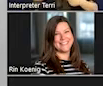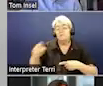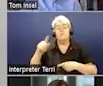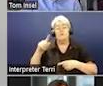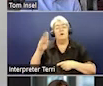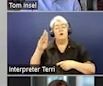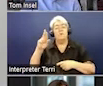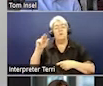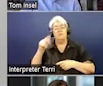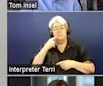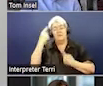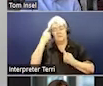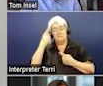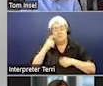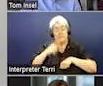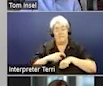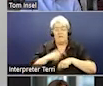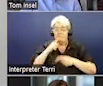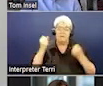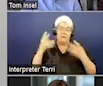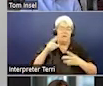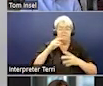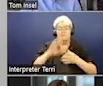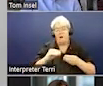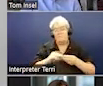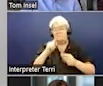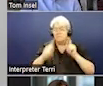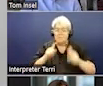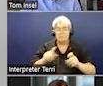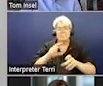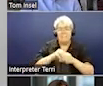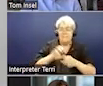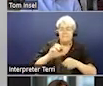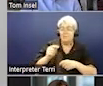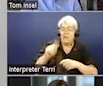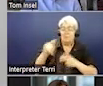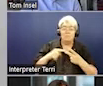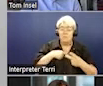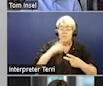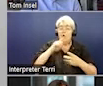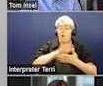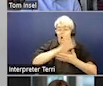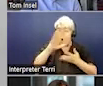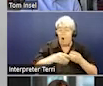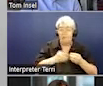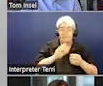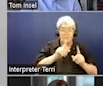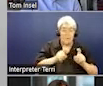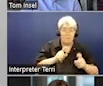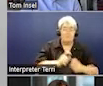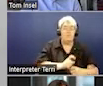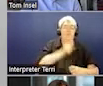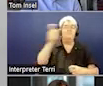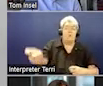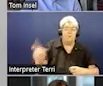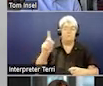time, we will say that with all the wonderful comments and questions that are in the chat box, we will forward all of your questions to Dr. Insel,